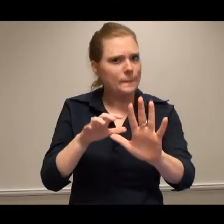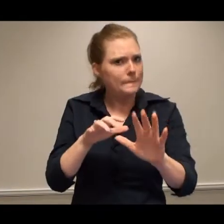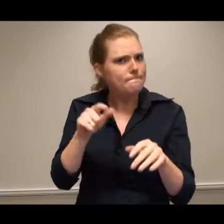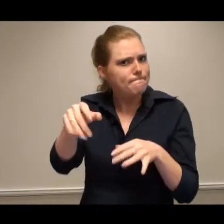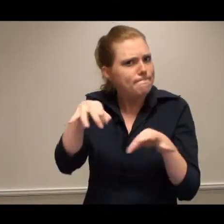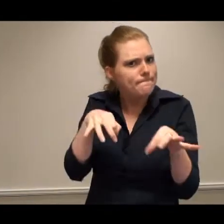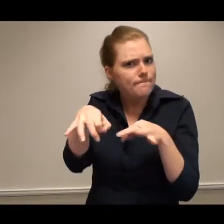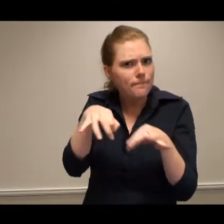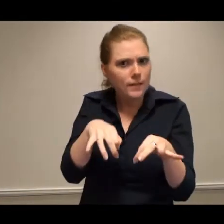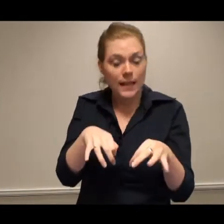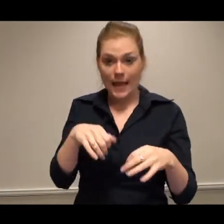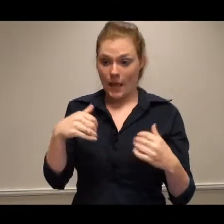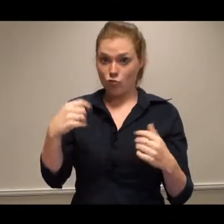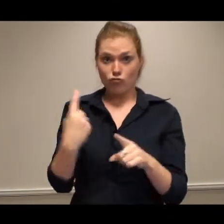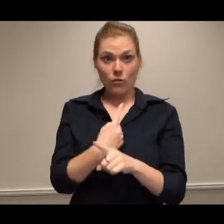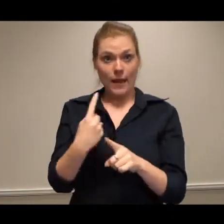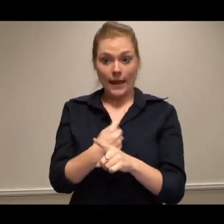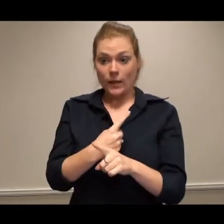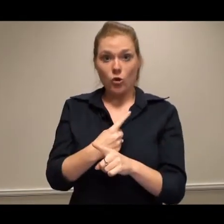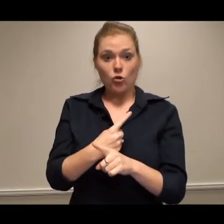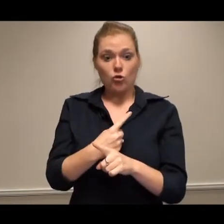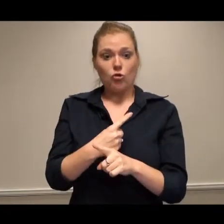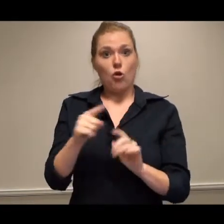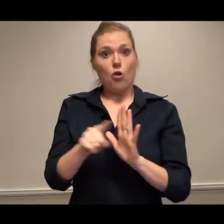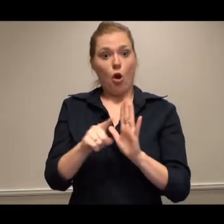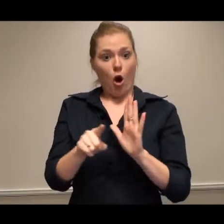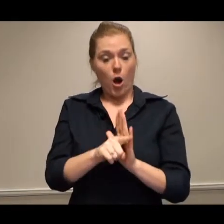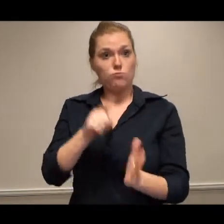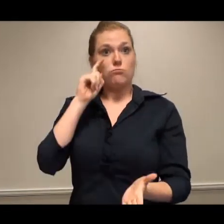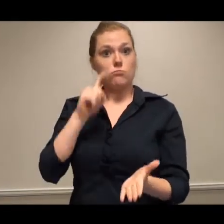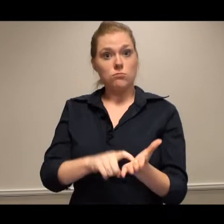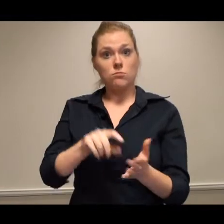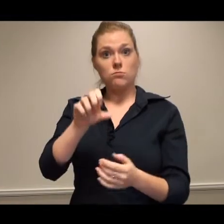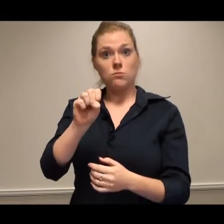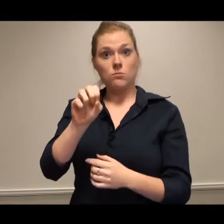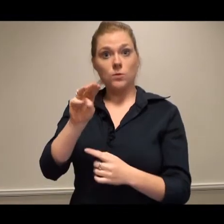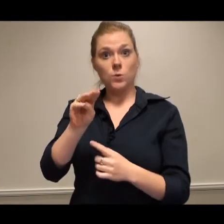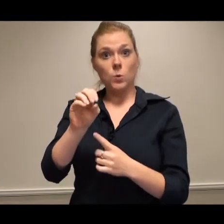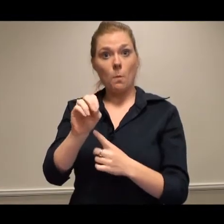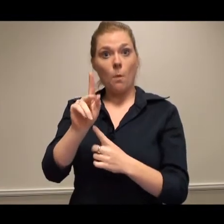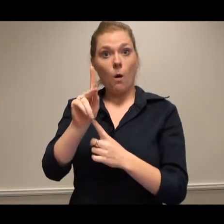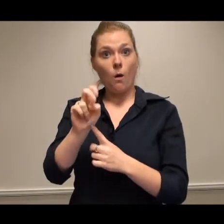detector alarm. It does not sense smoke.